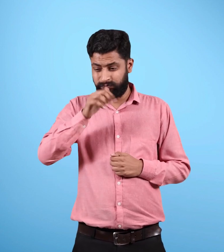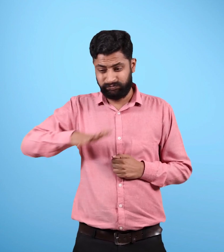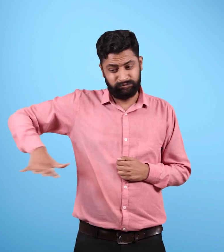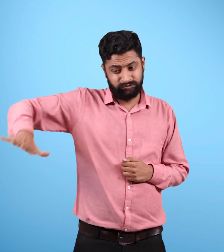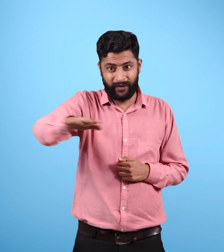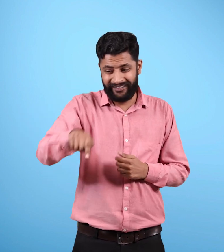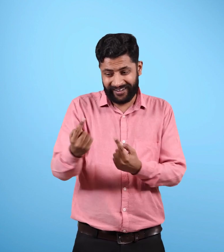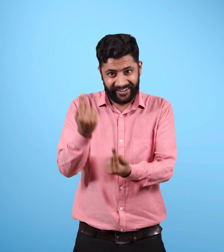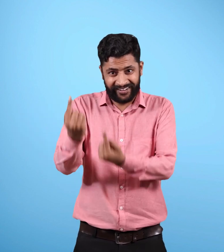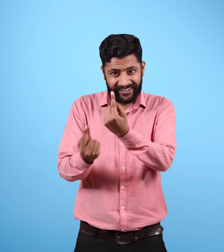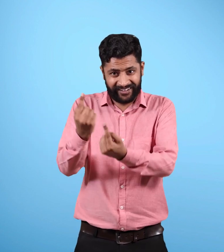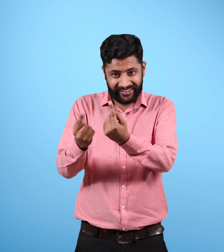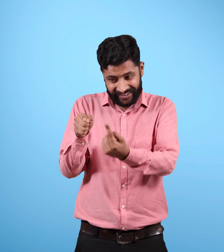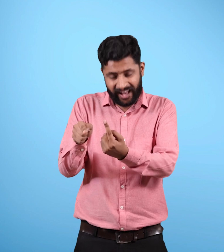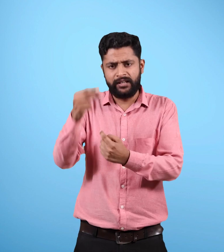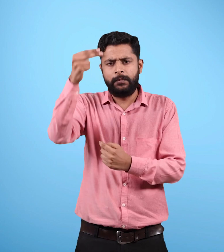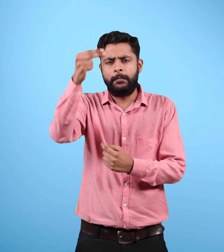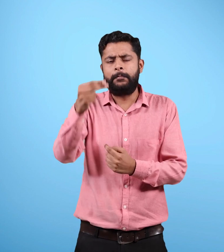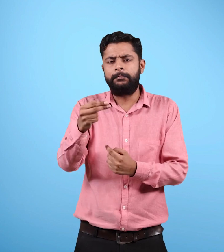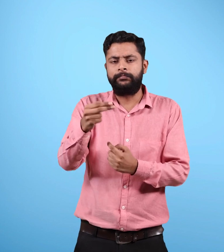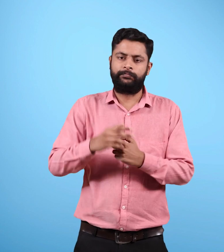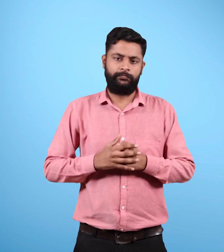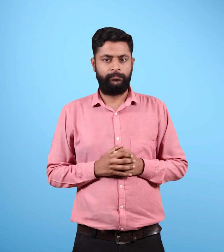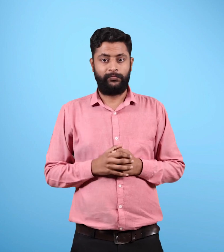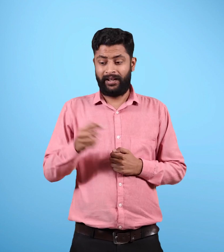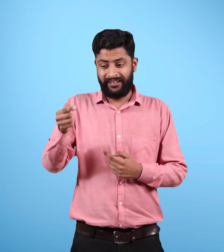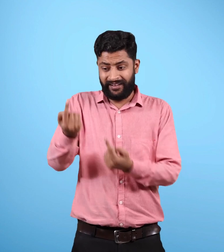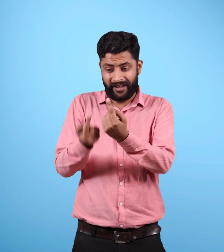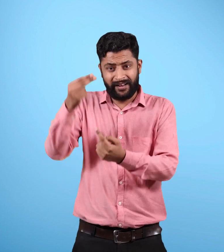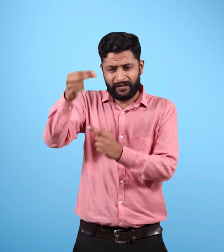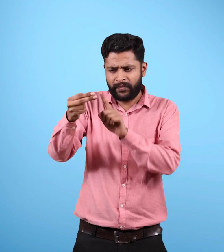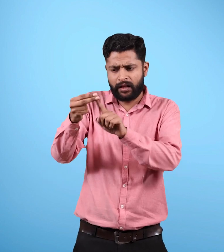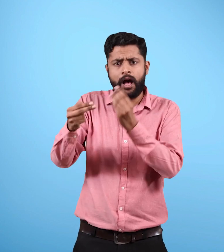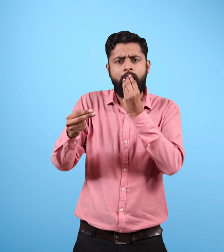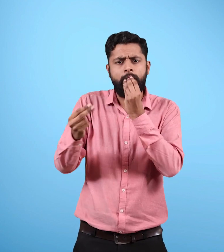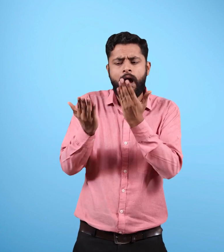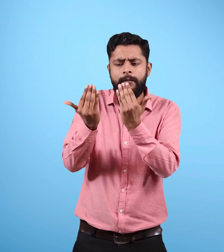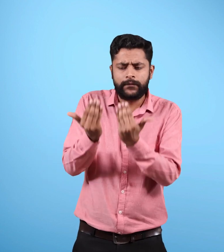Find out the names of plants that grow in water and which are eaten as food.